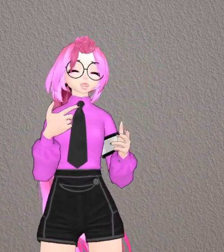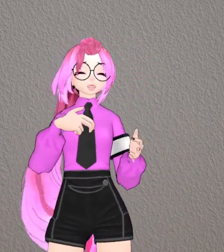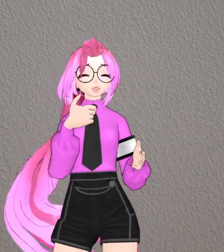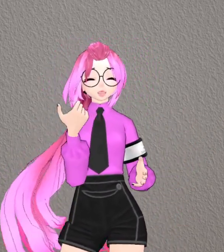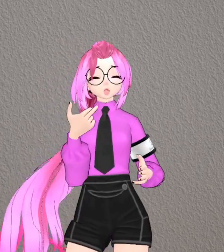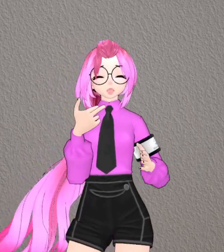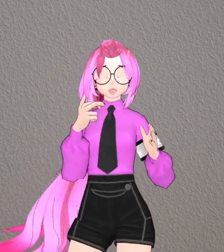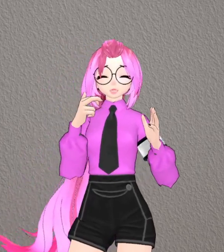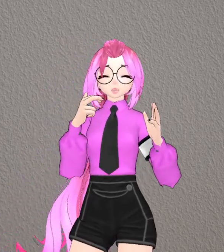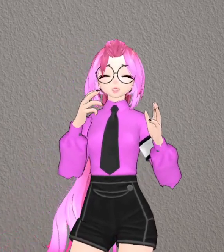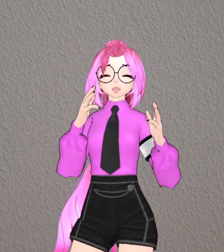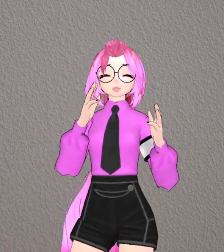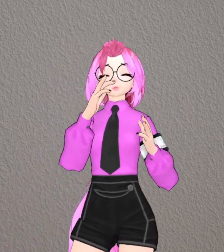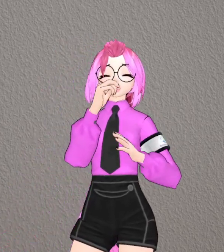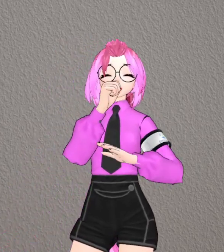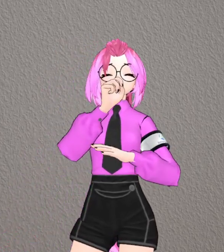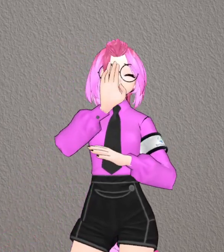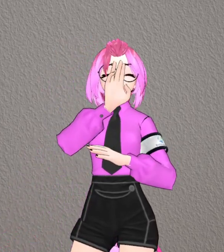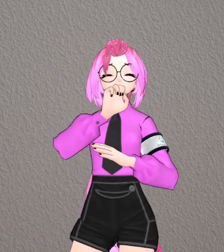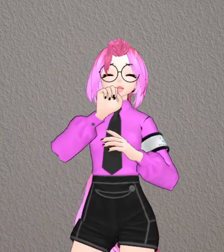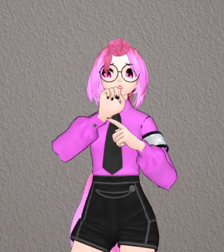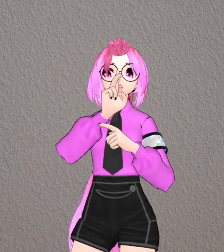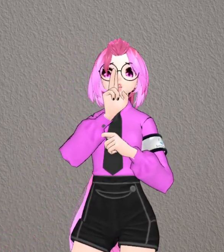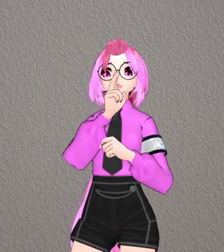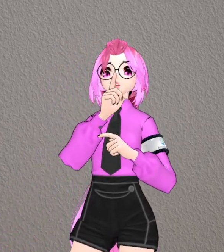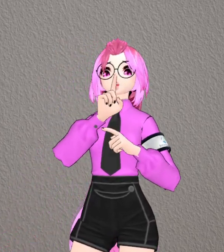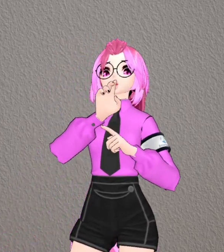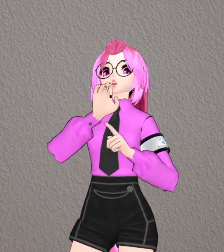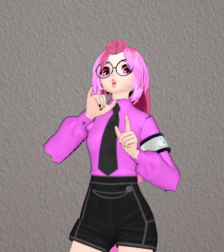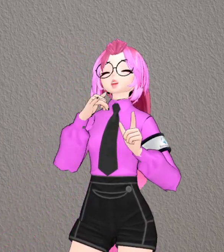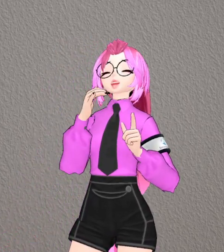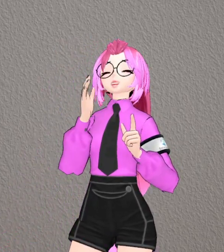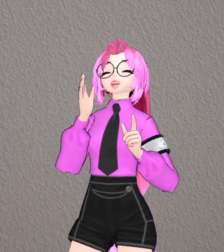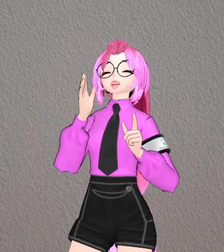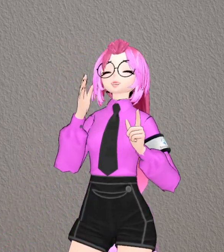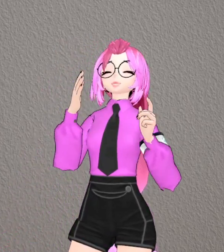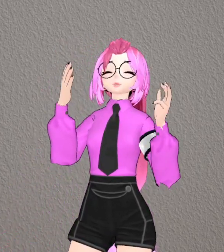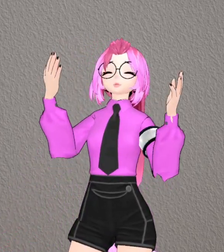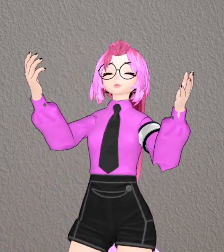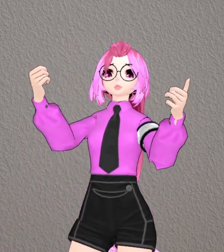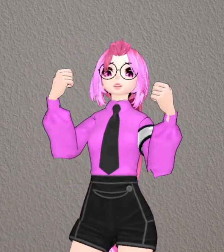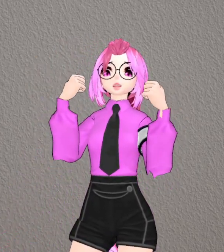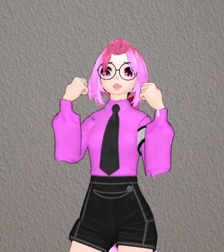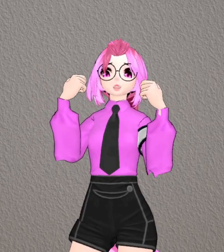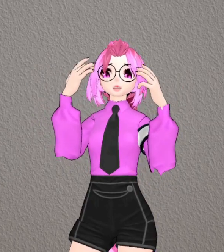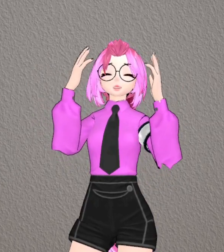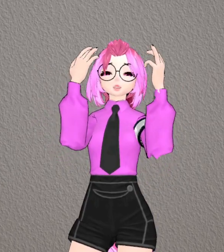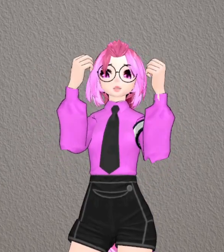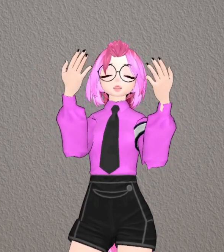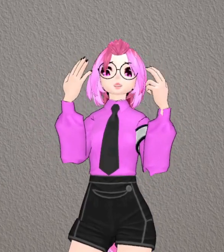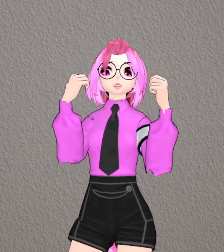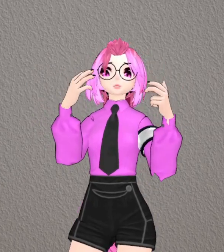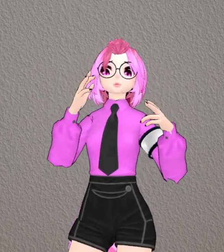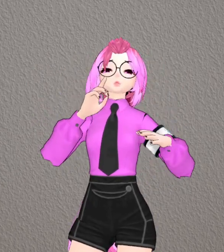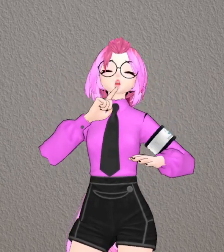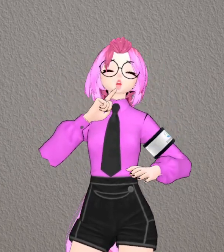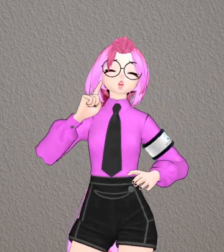there's another way to say like observing or like taking in information from